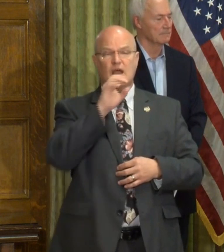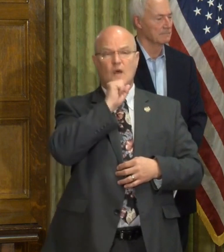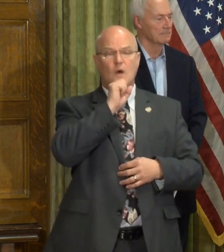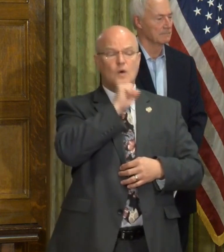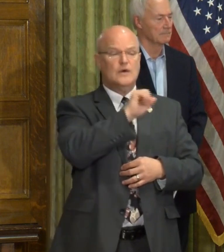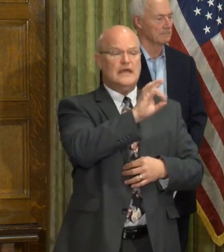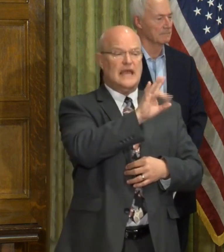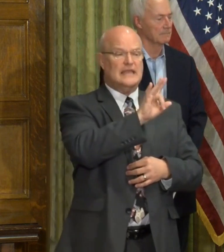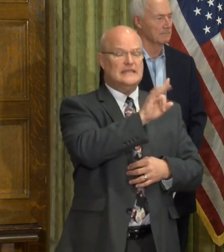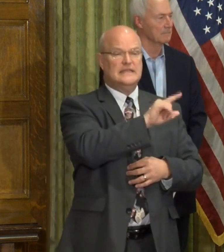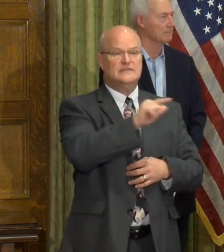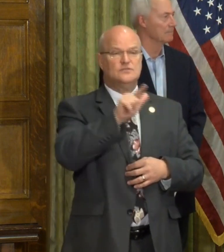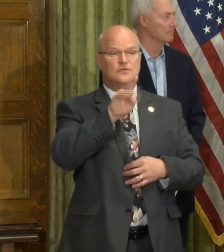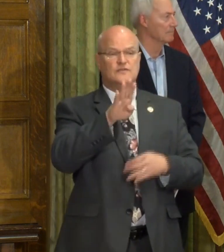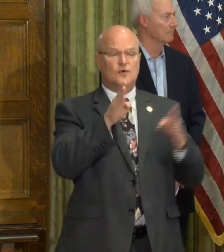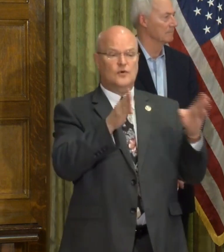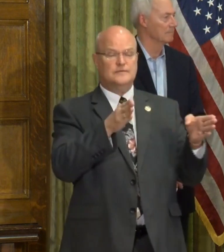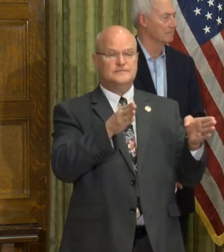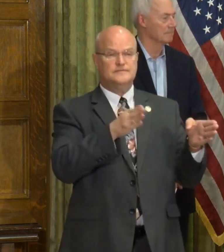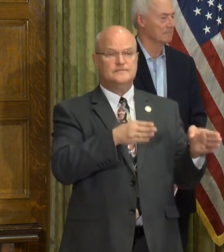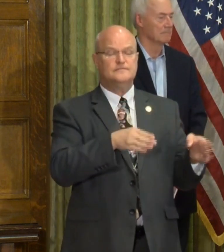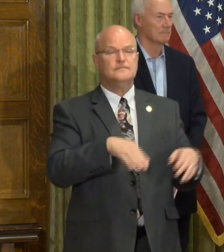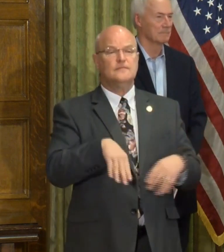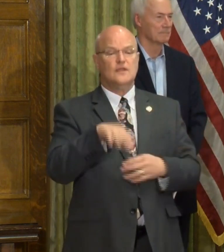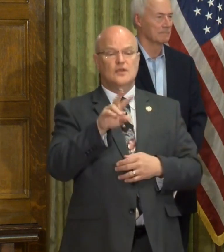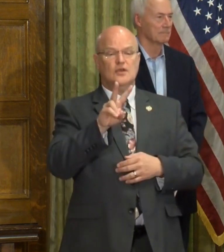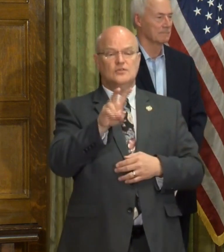49 are age 18 to 24.